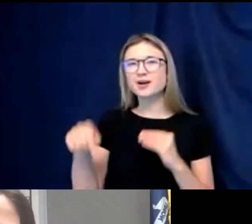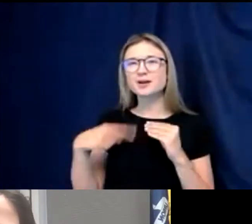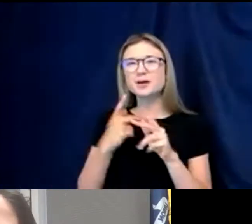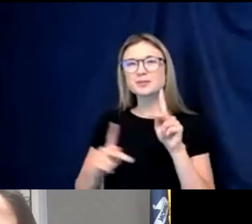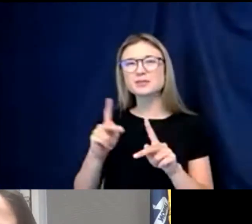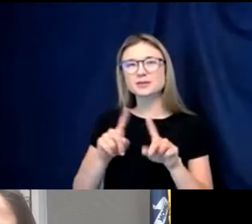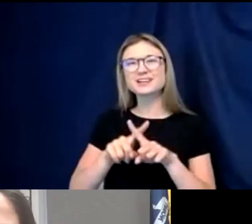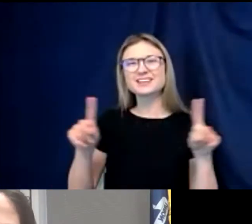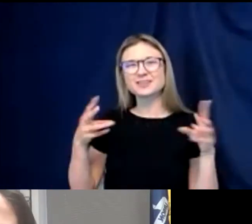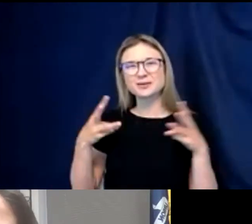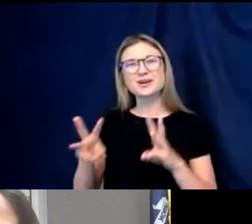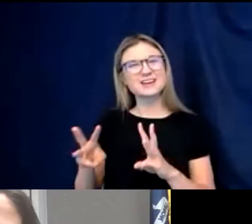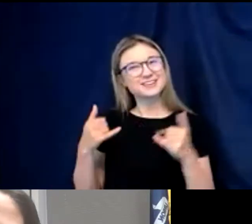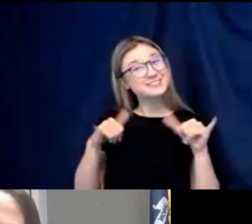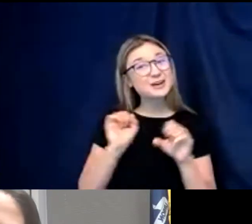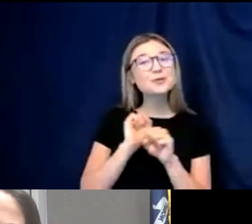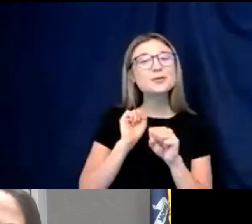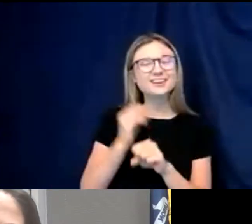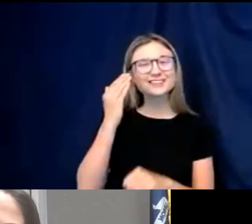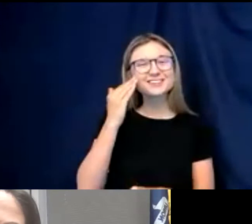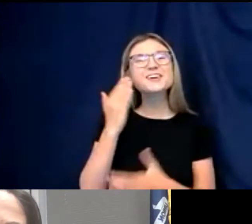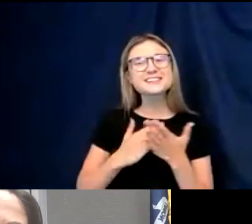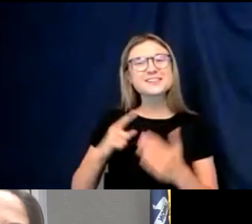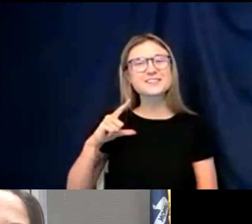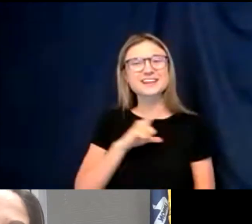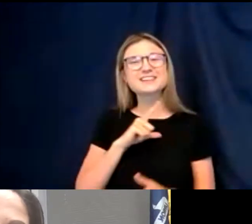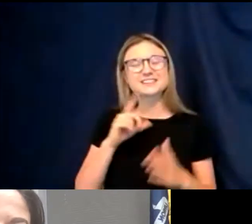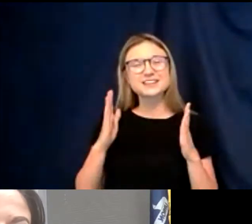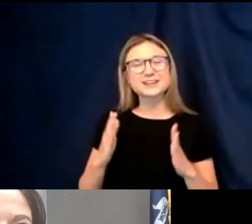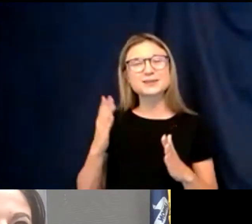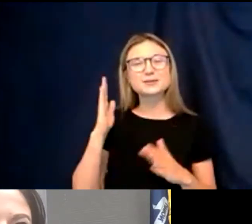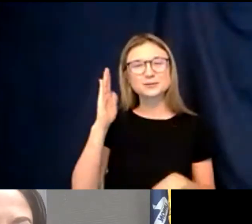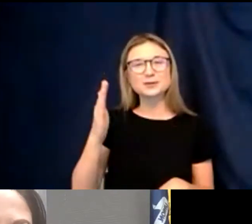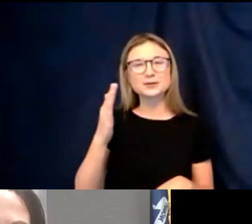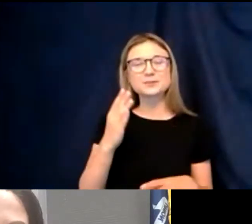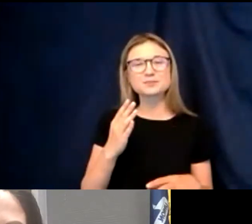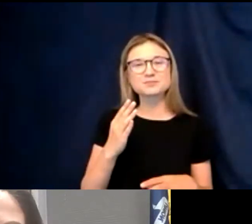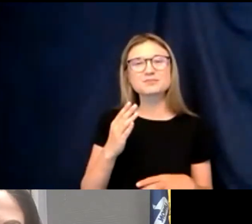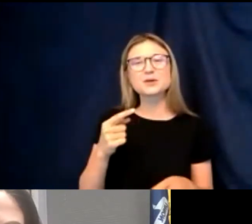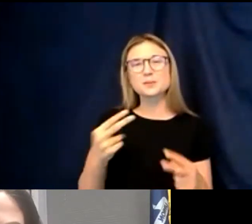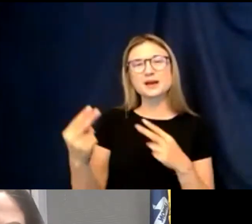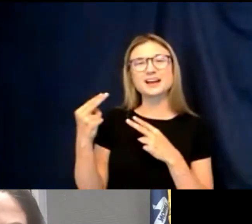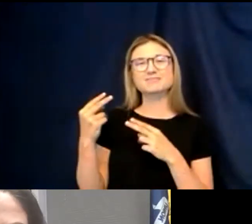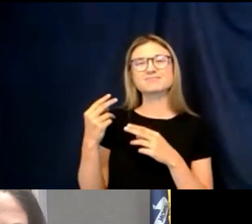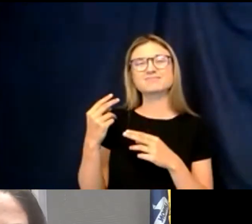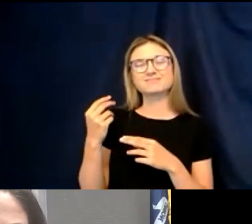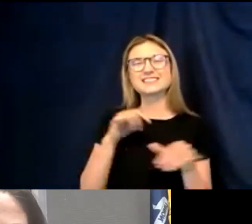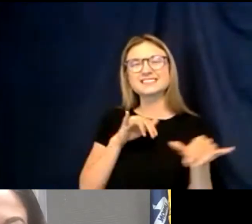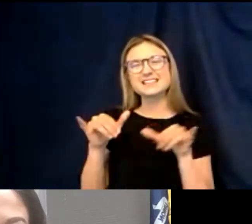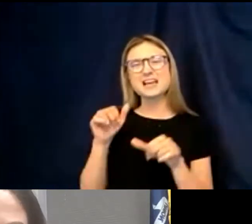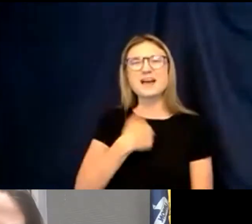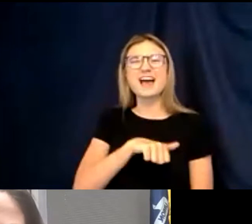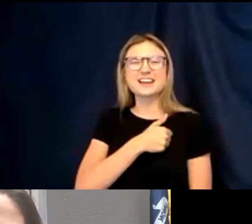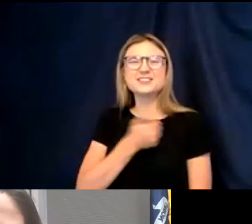our legislators sometimes will, you know, they'll go back to that. But I think we had to use that strategy for so long